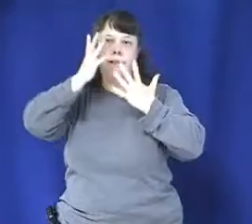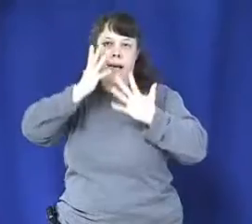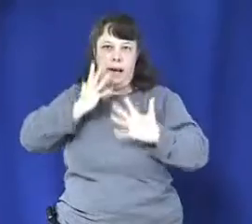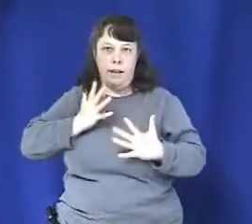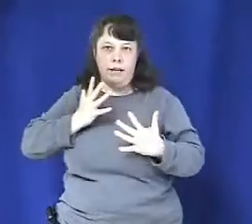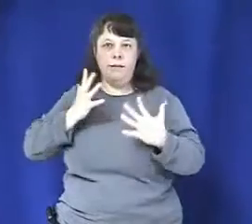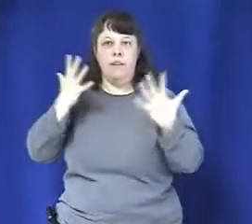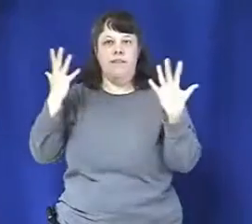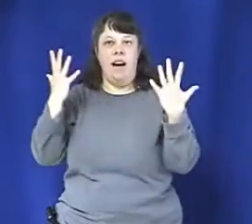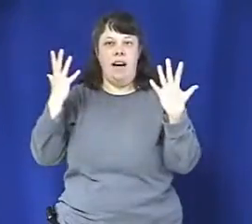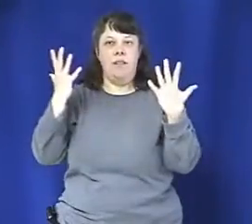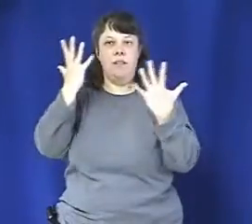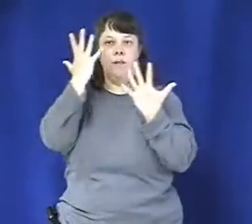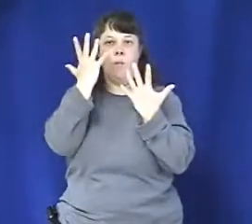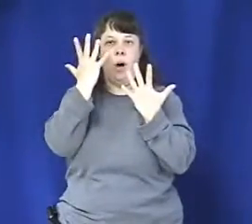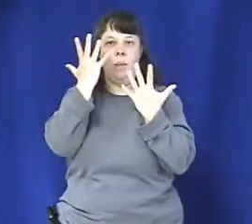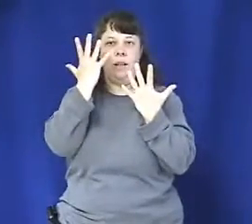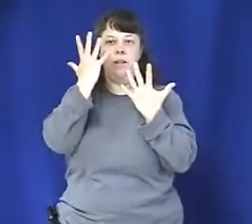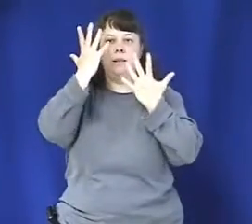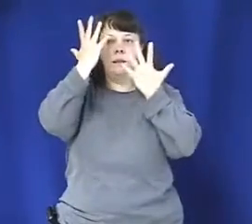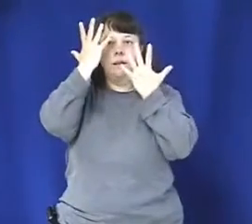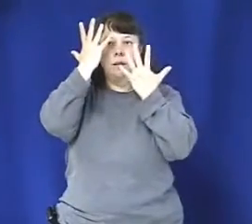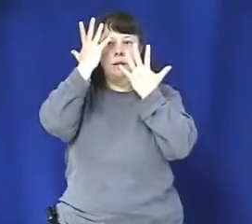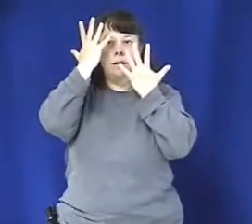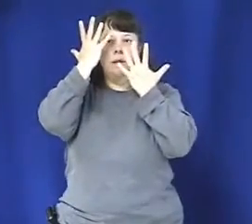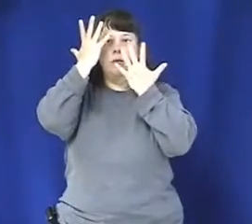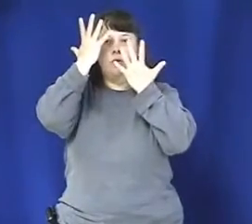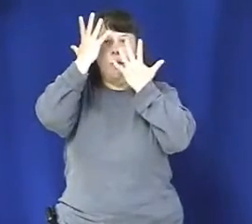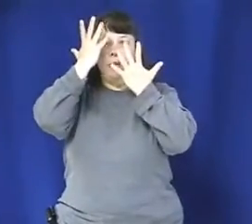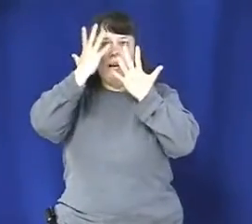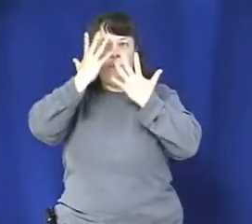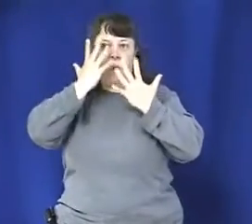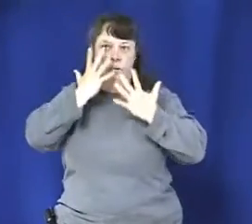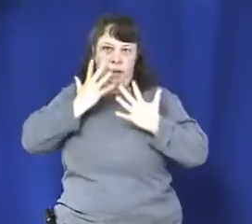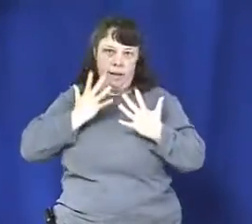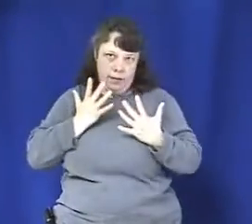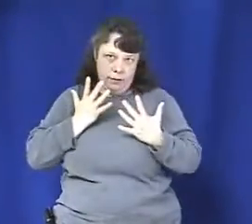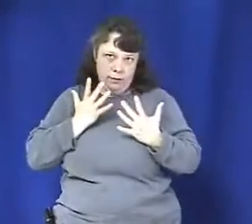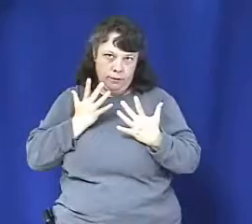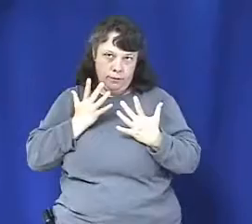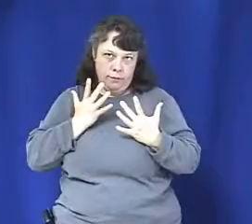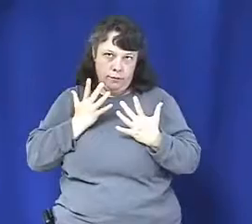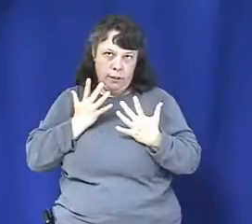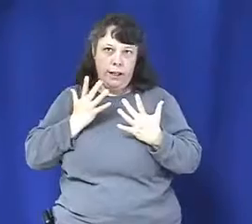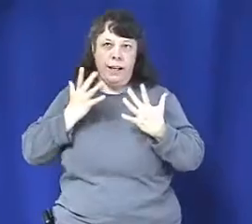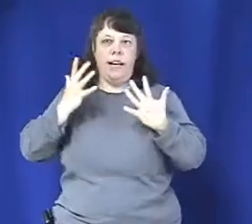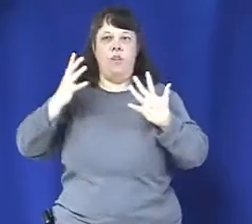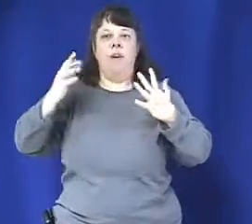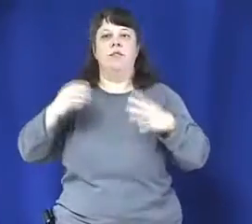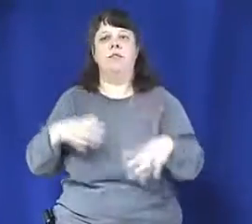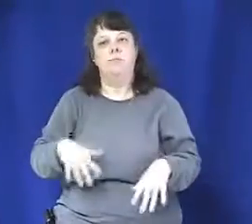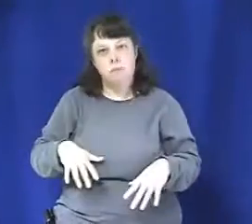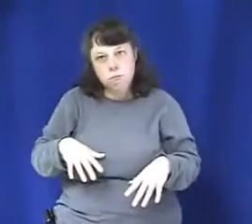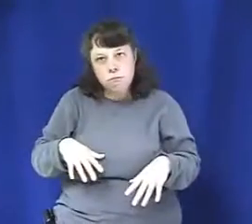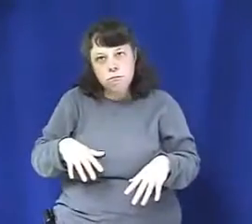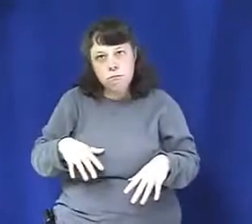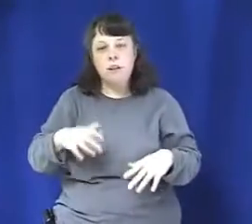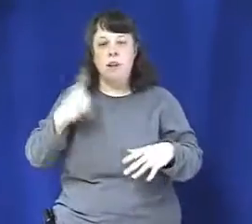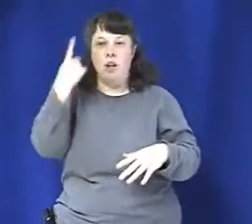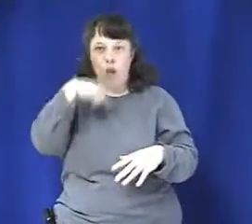Sad. 5s, palm in, drop down from the face. And you have to